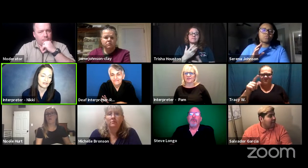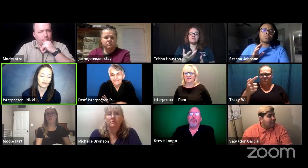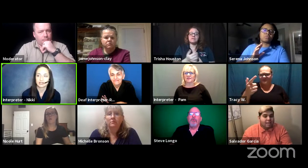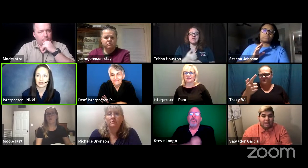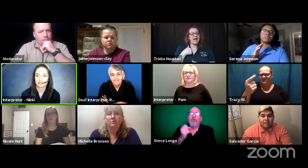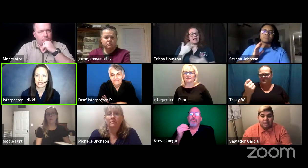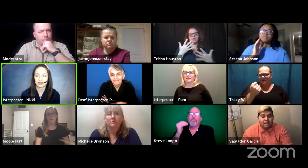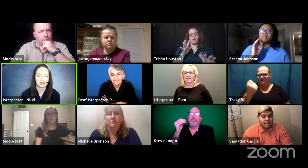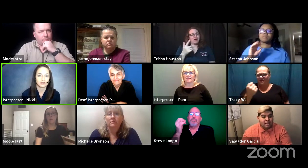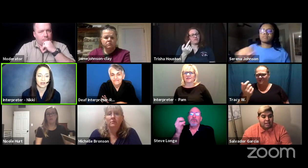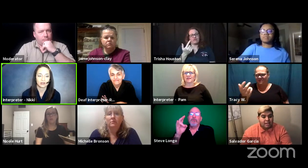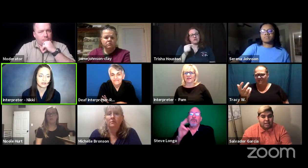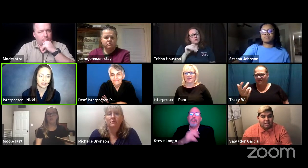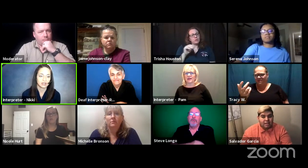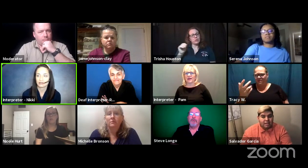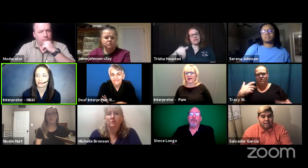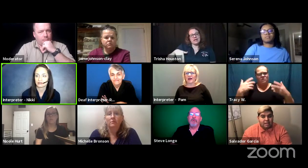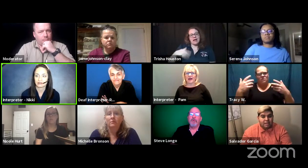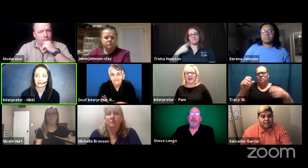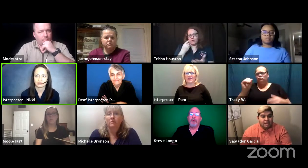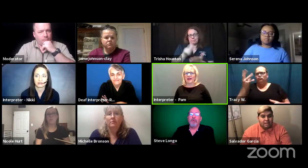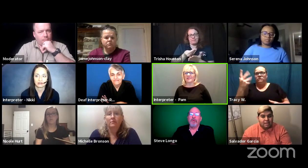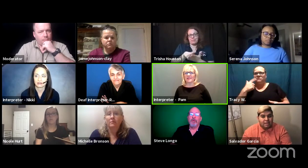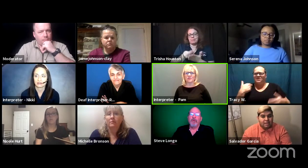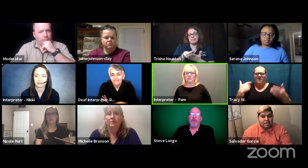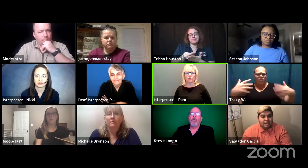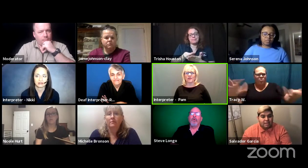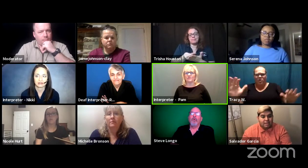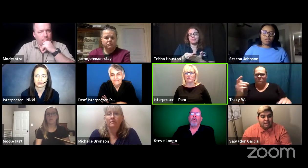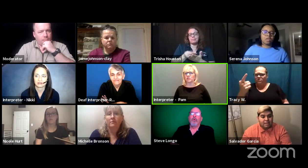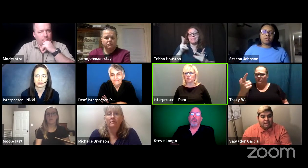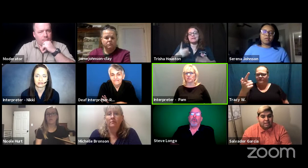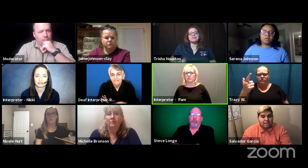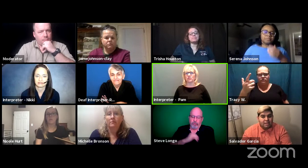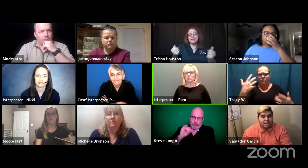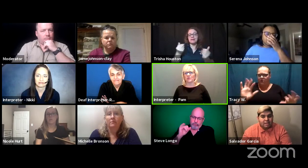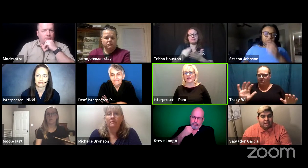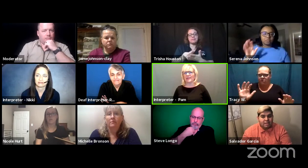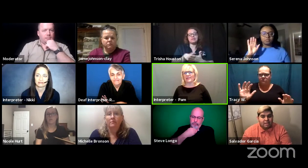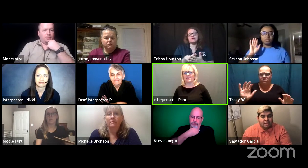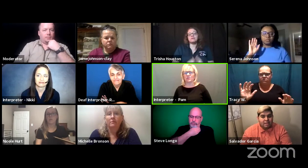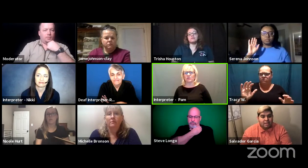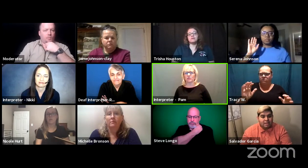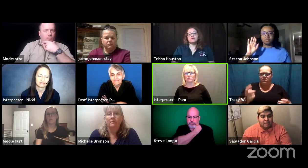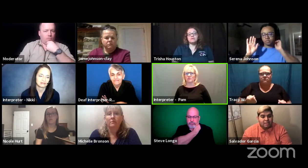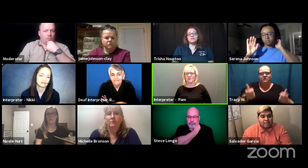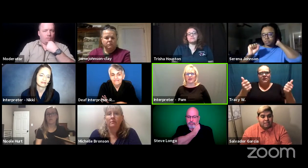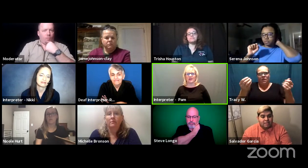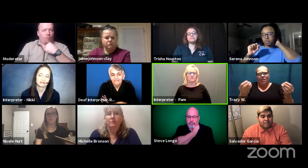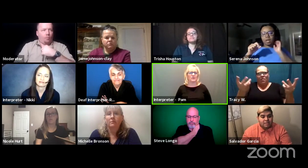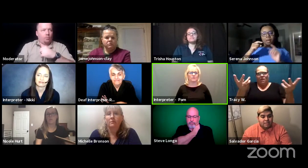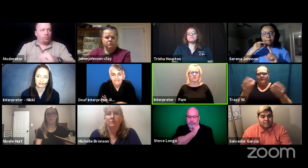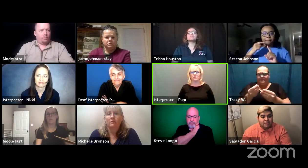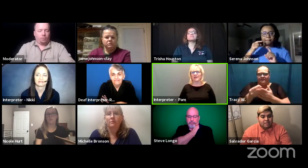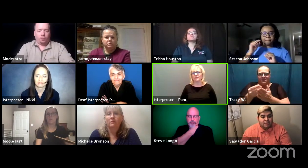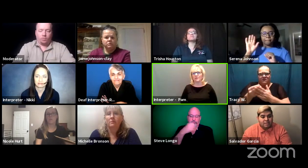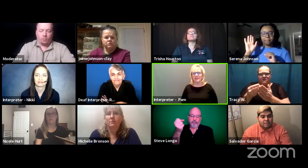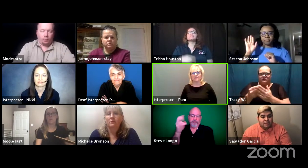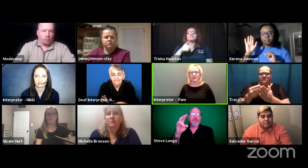21st is a Saturday, Steve Longo saying. I think the 21st is too late in terms of people spending money if we